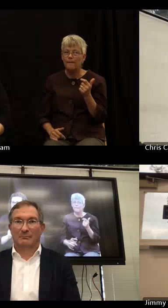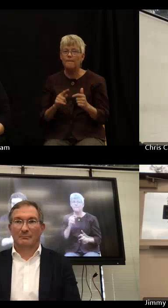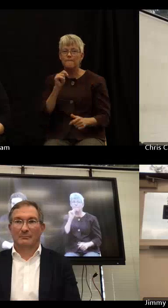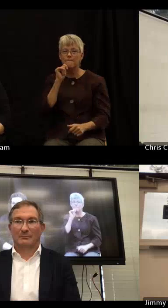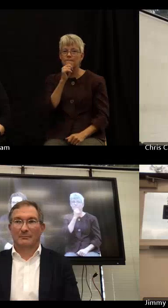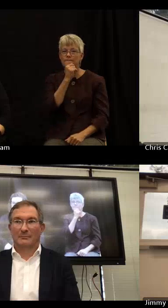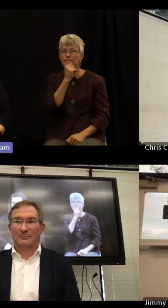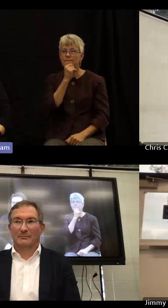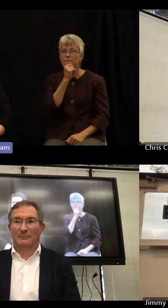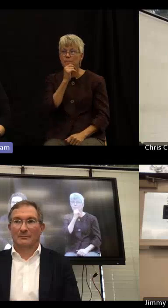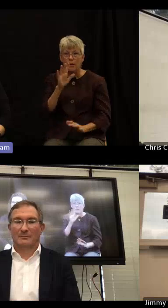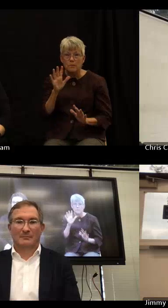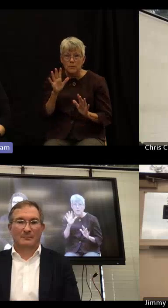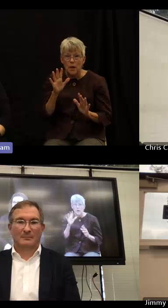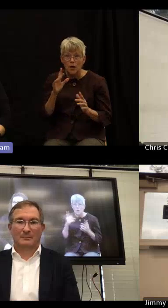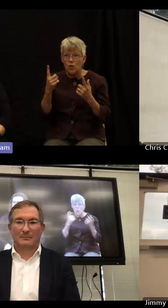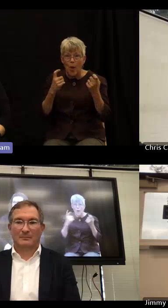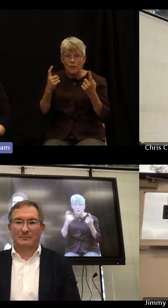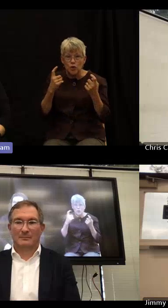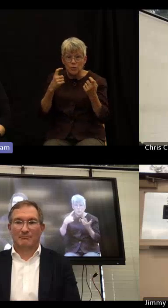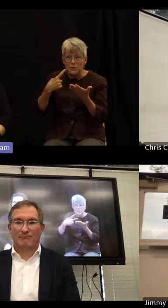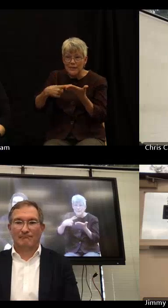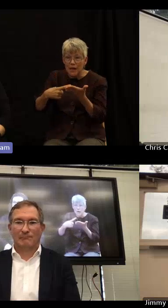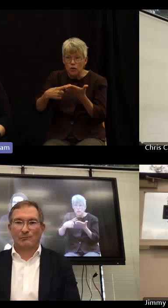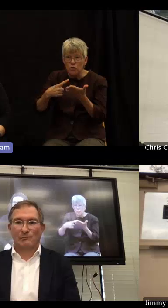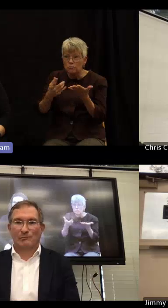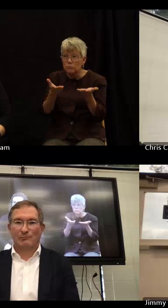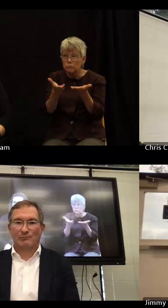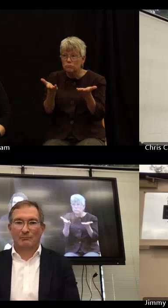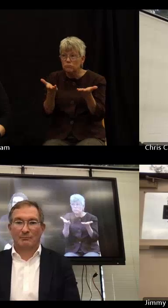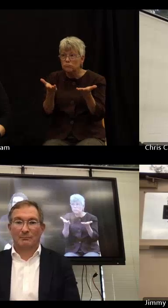Okay, is there any question or discussion about that?